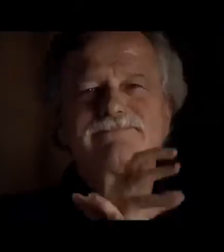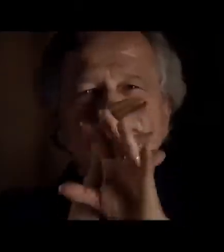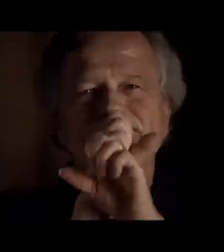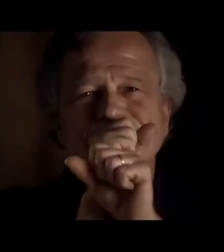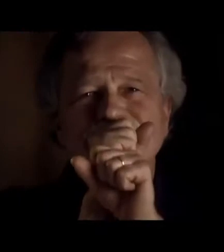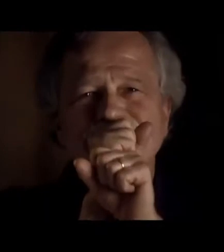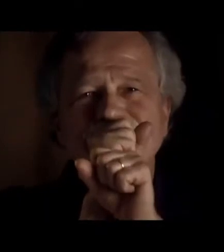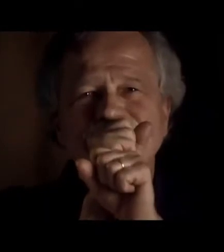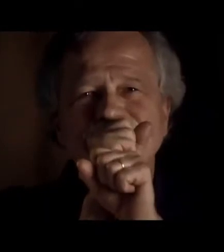I kept it a secret.